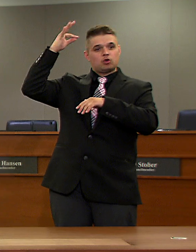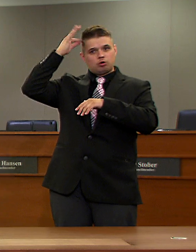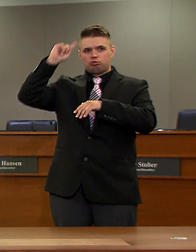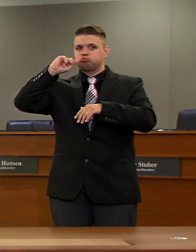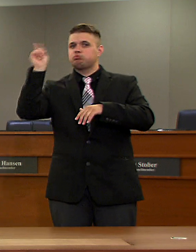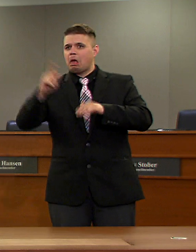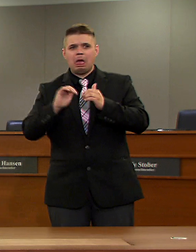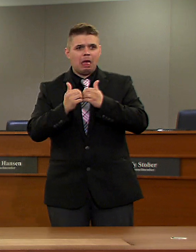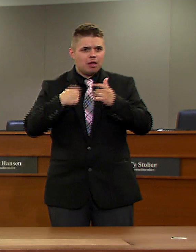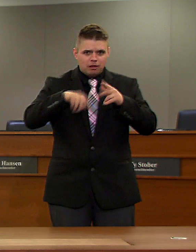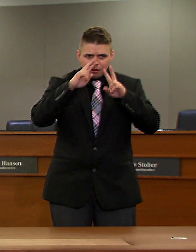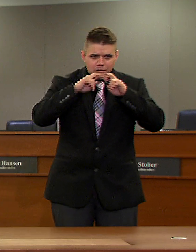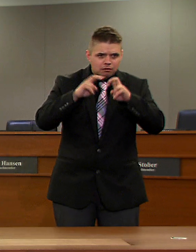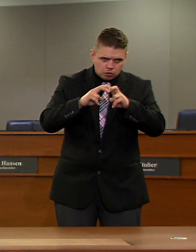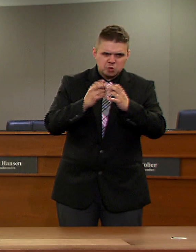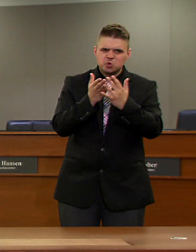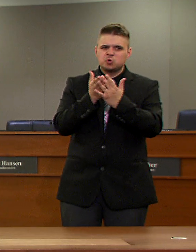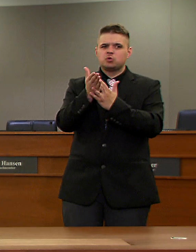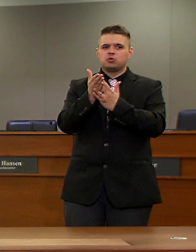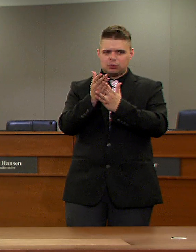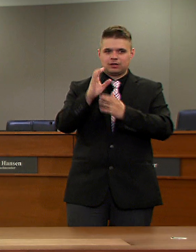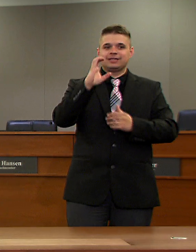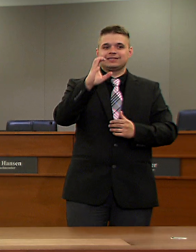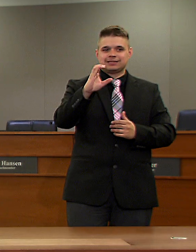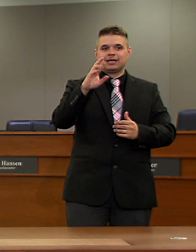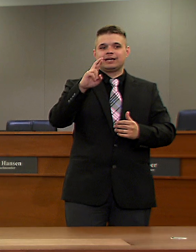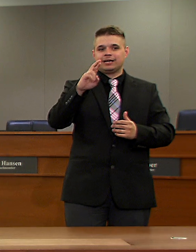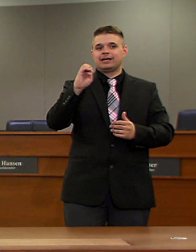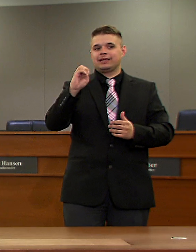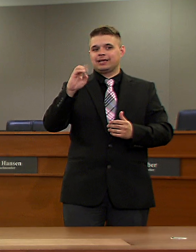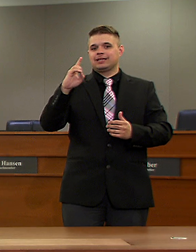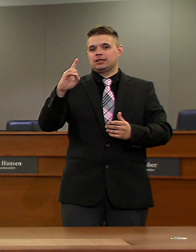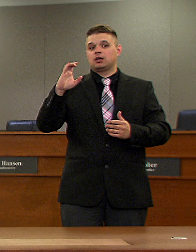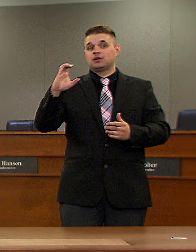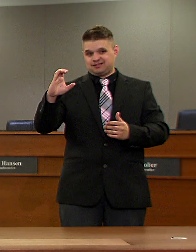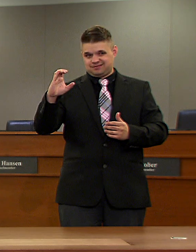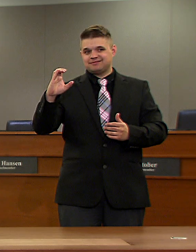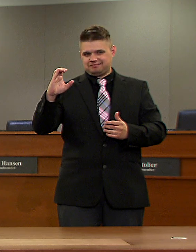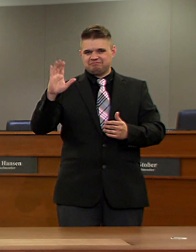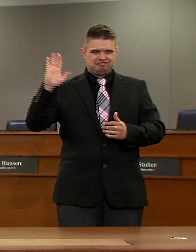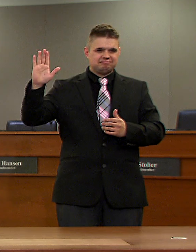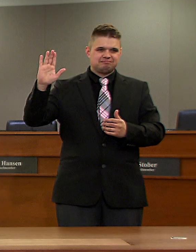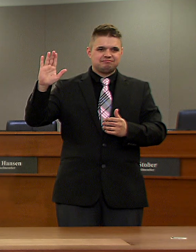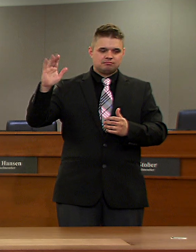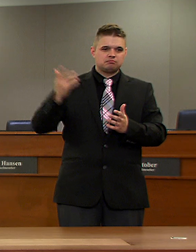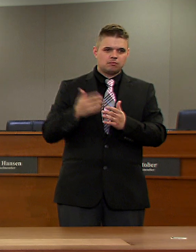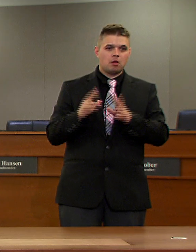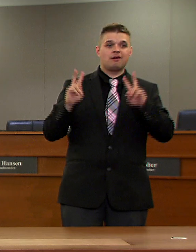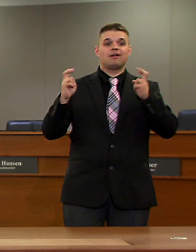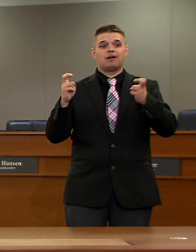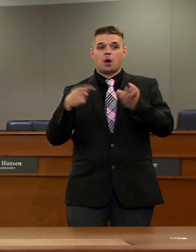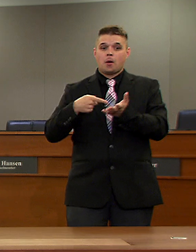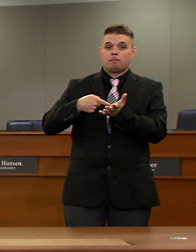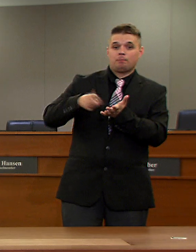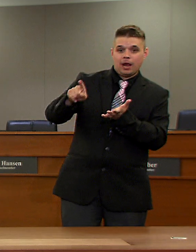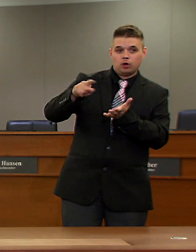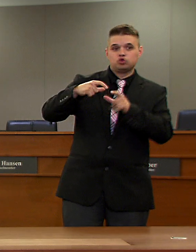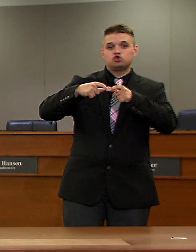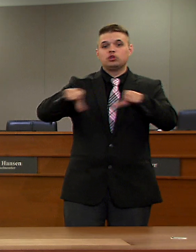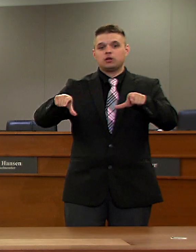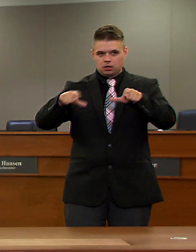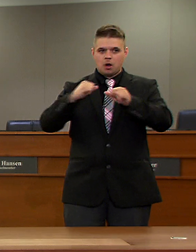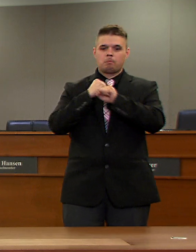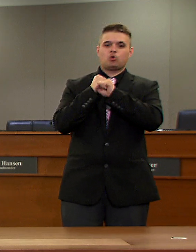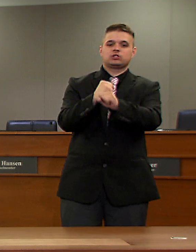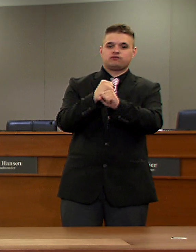is also through CREDC. It's called the Paycheck Protection